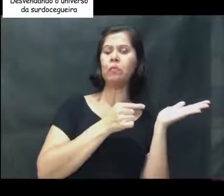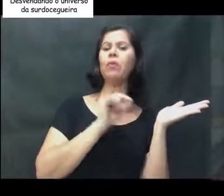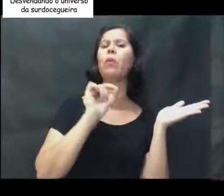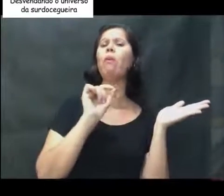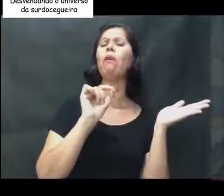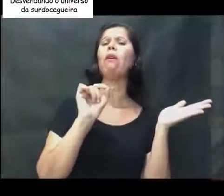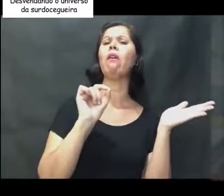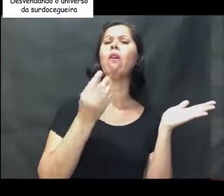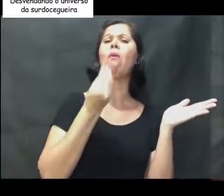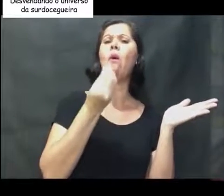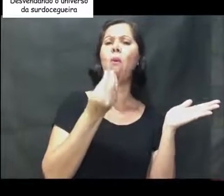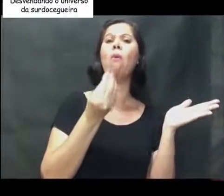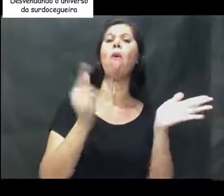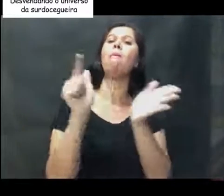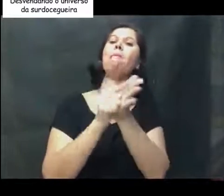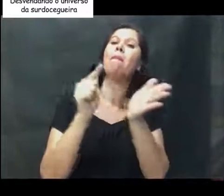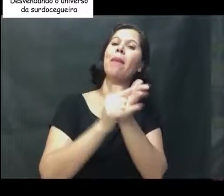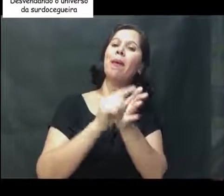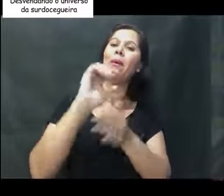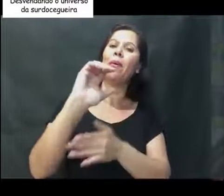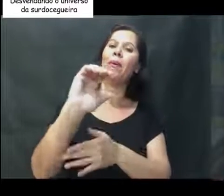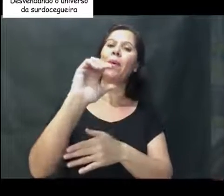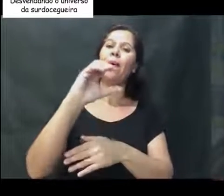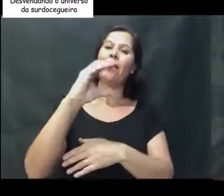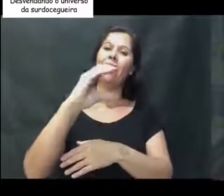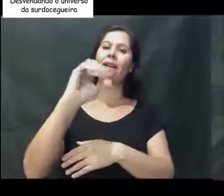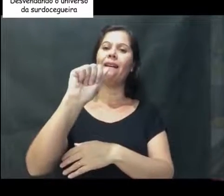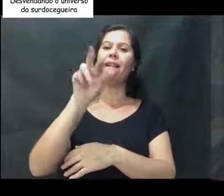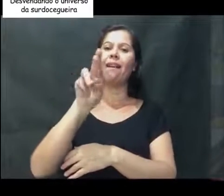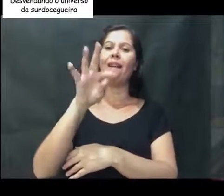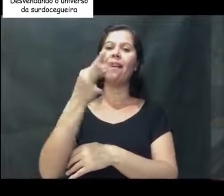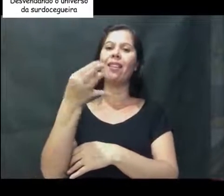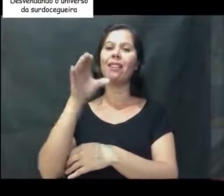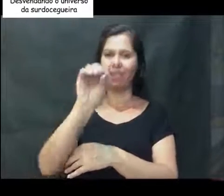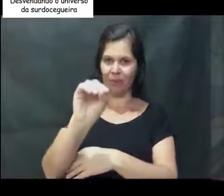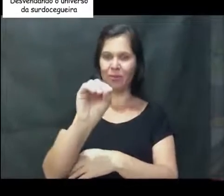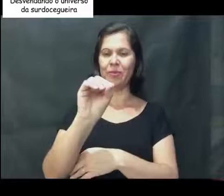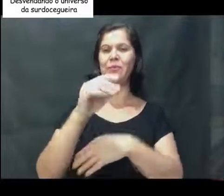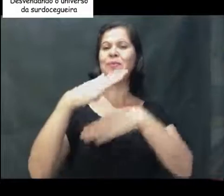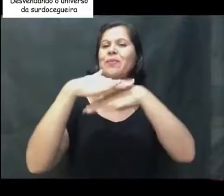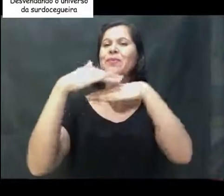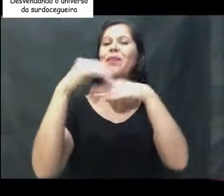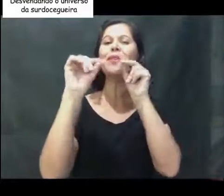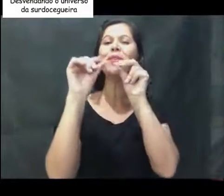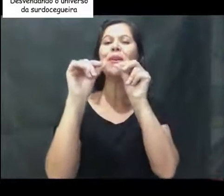It's made with cardboard and the texture is made with green suede paper.